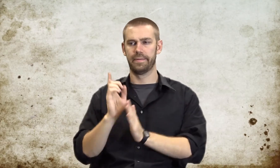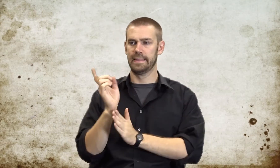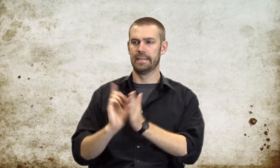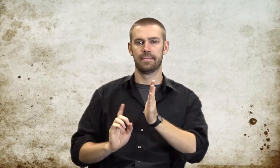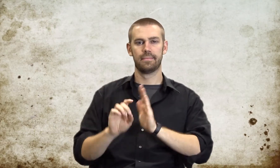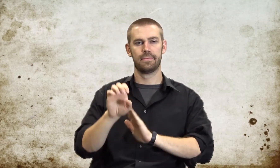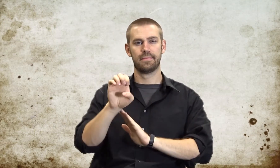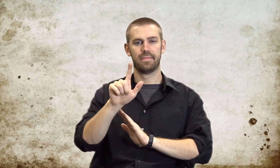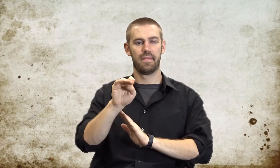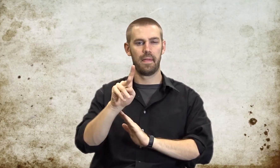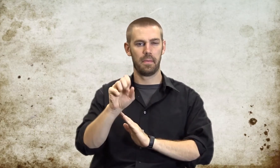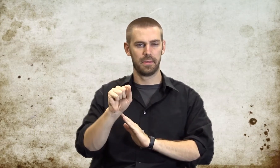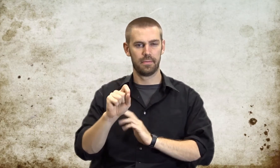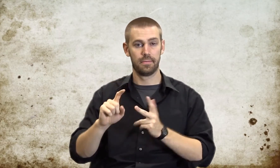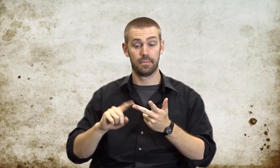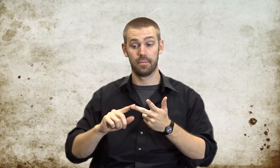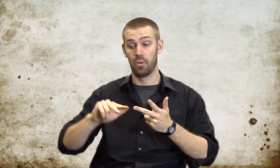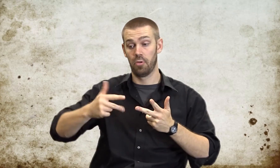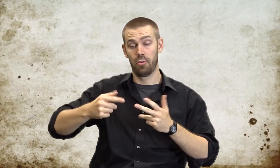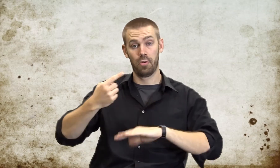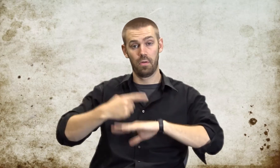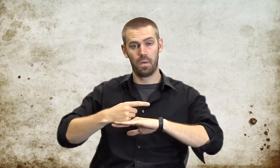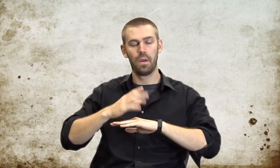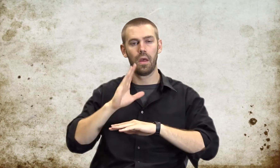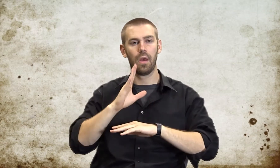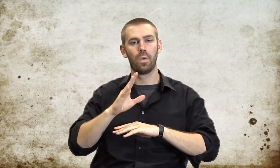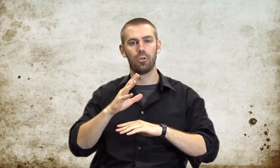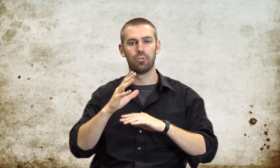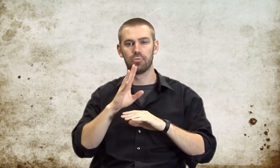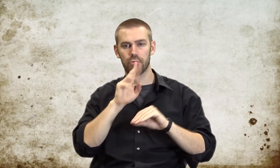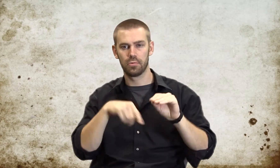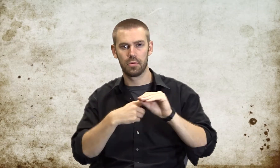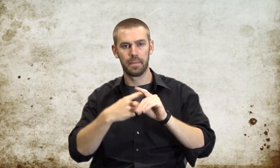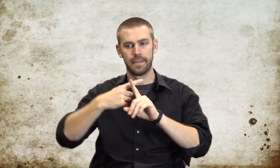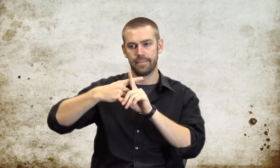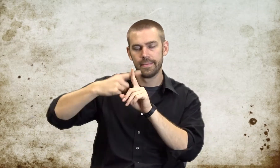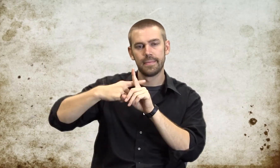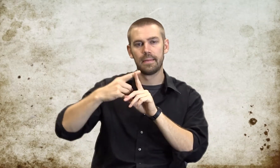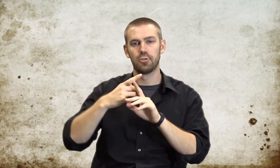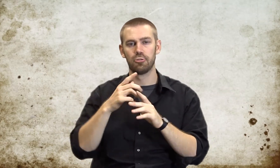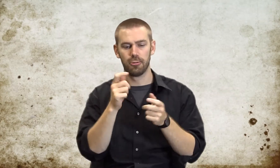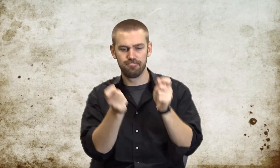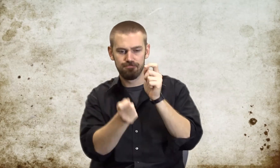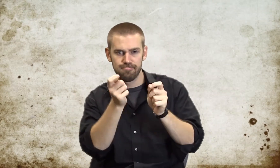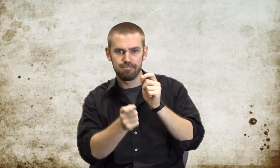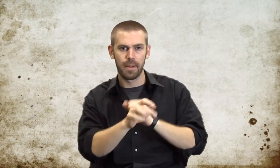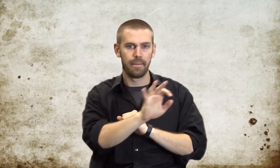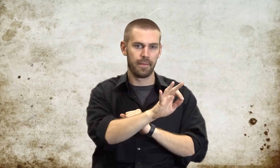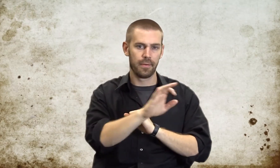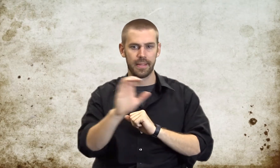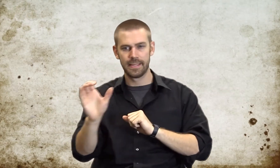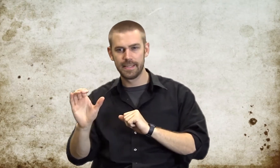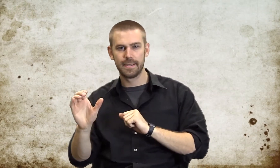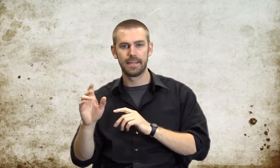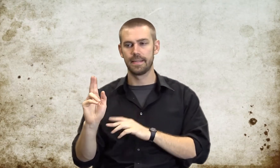model and design of an element. On the third day, you'll talk about temperature and how to convert from